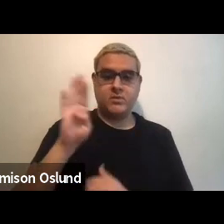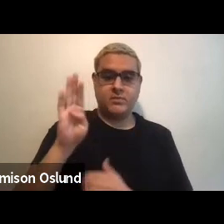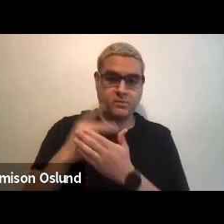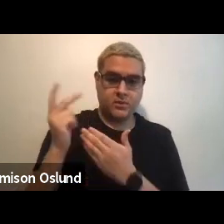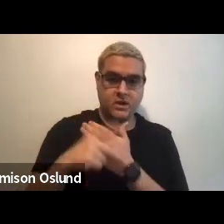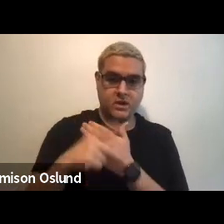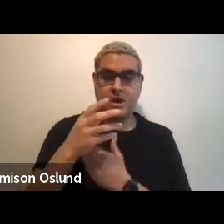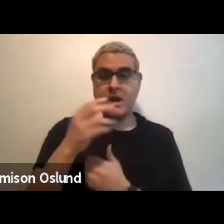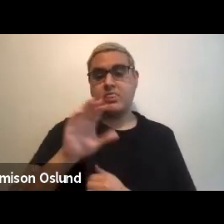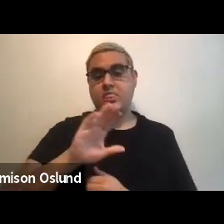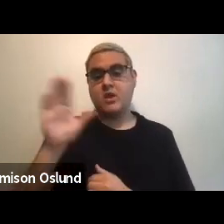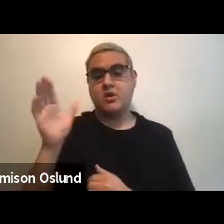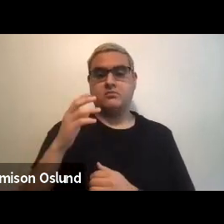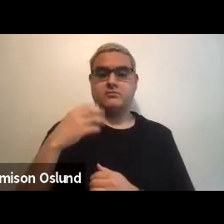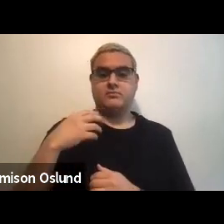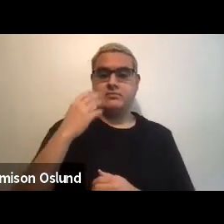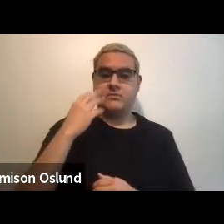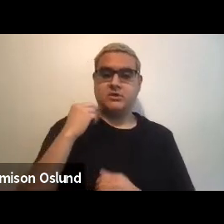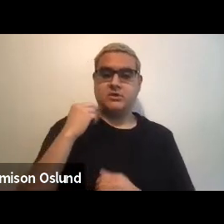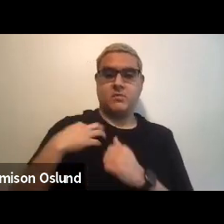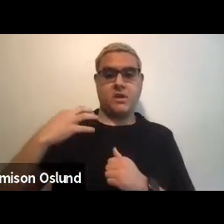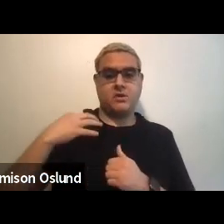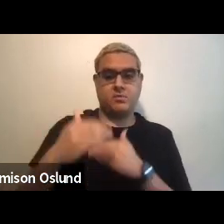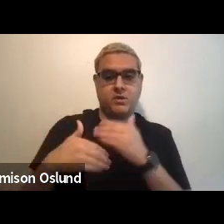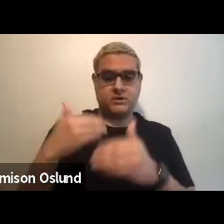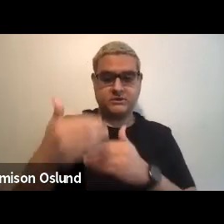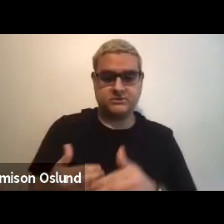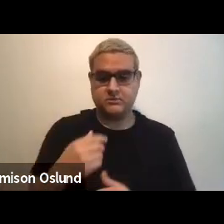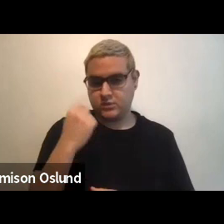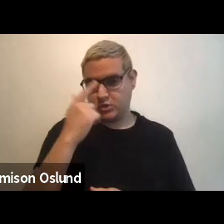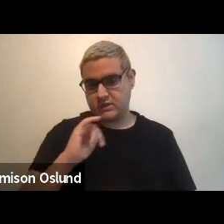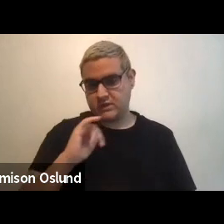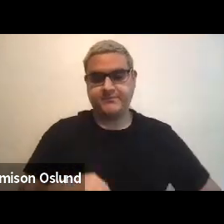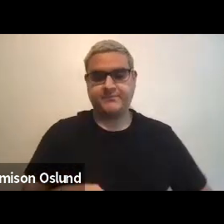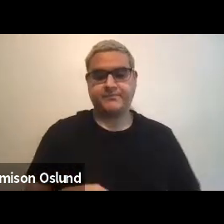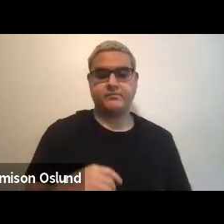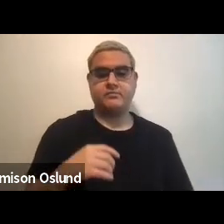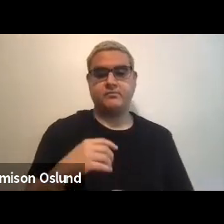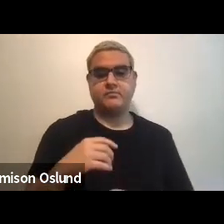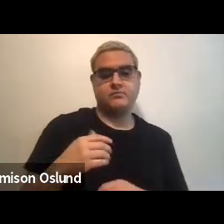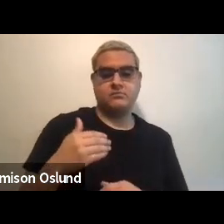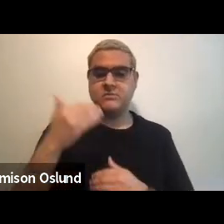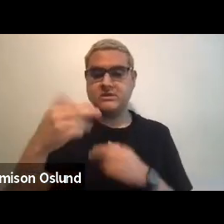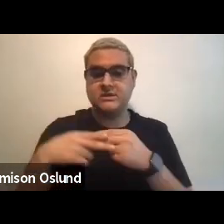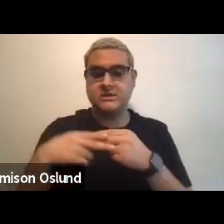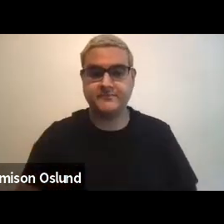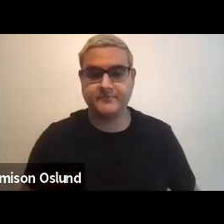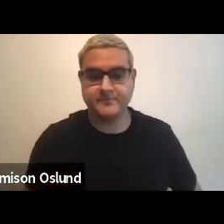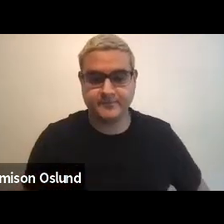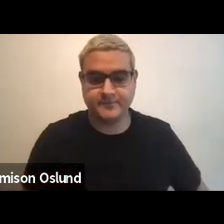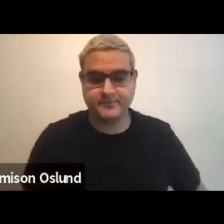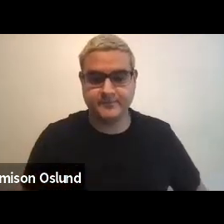today who are going to talk to you about their Fulbright program and their experience, and also discuss the application process with